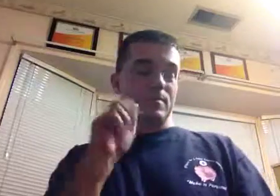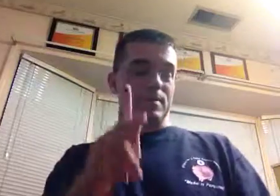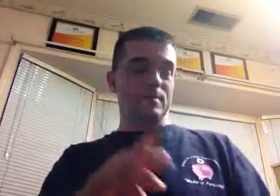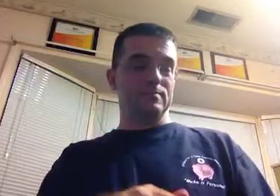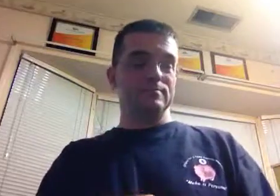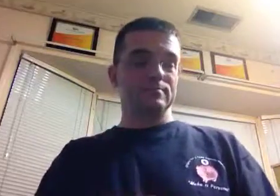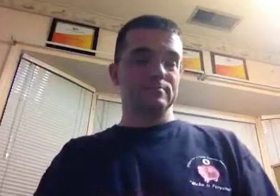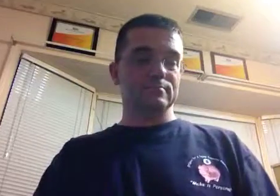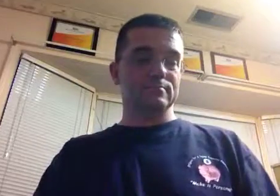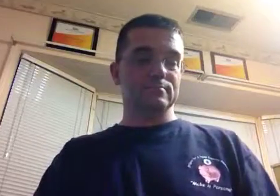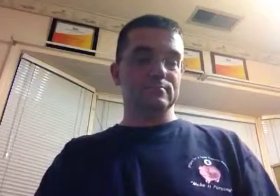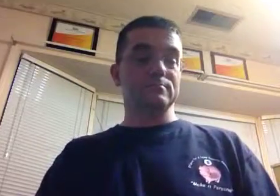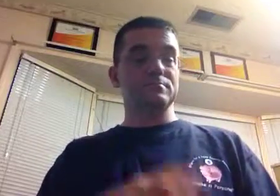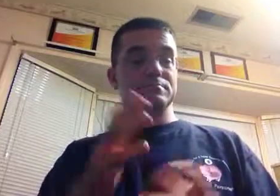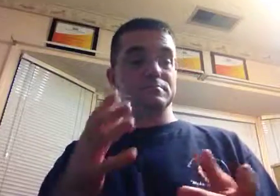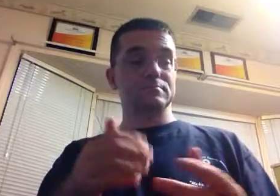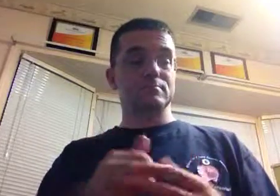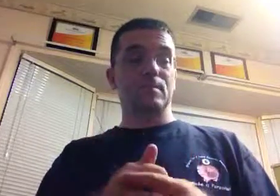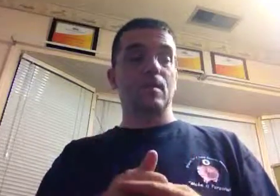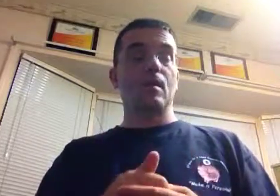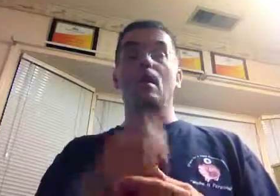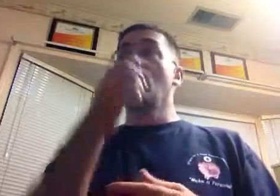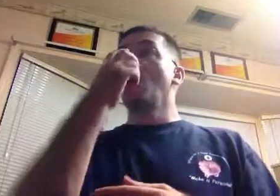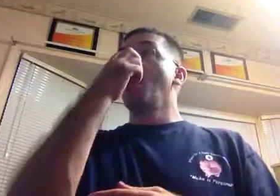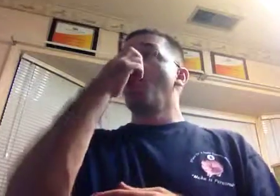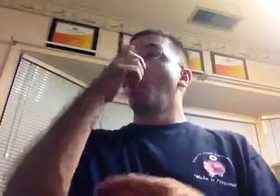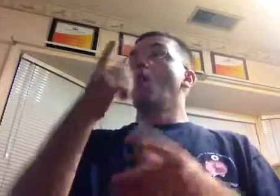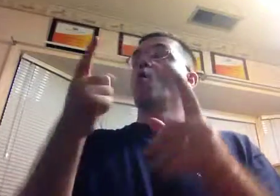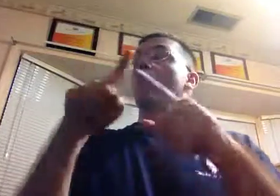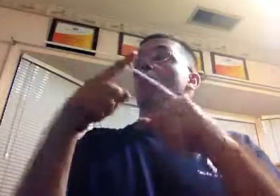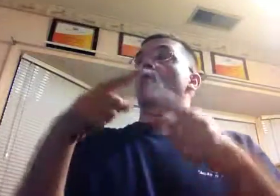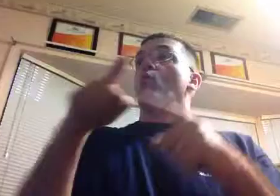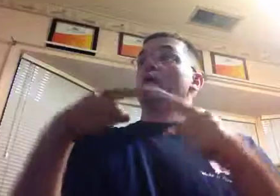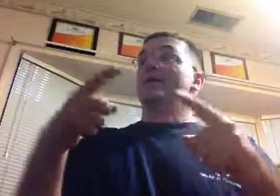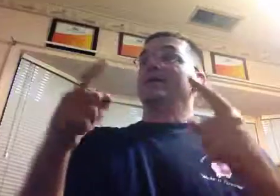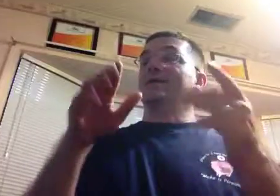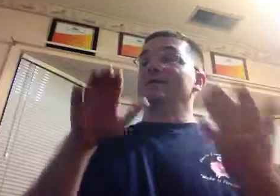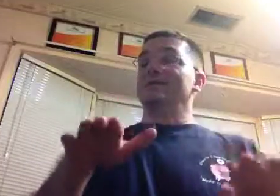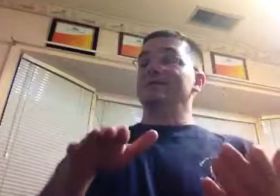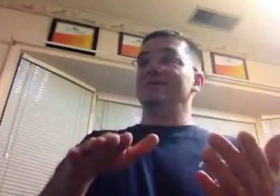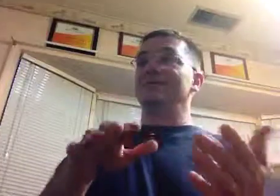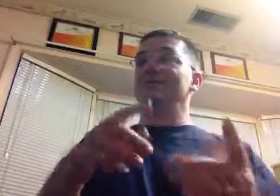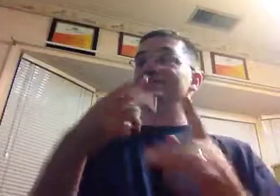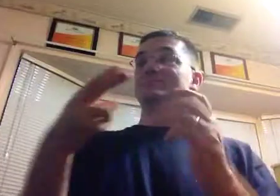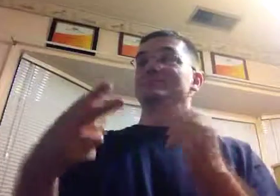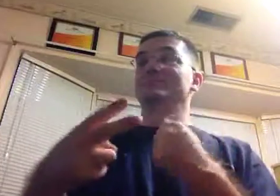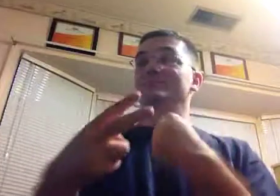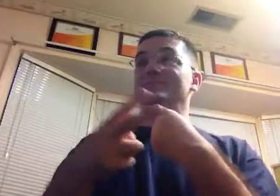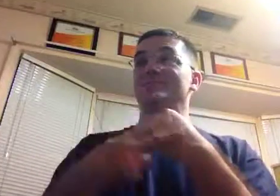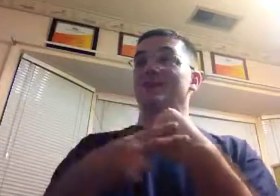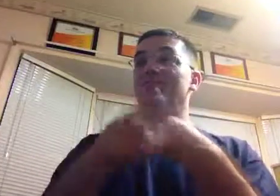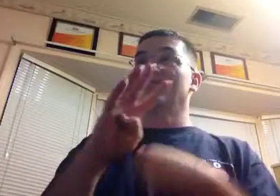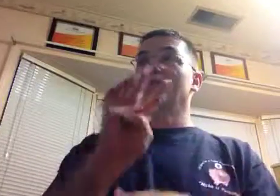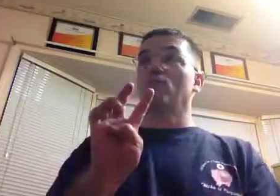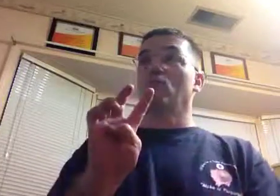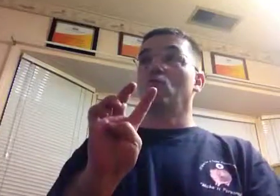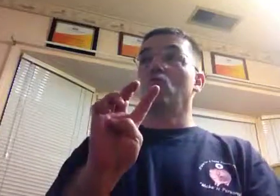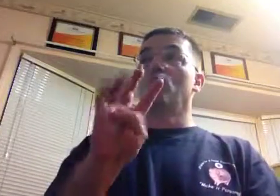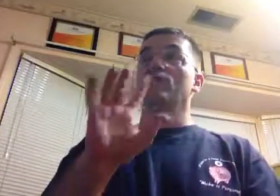I've been, since he passed, I've been able to manage to save $400 or $500 a month. Wow.